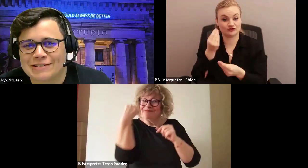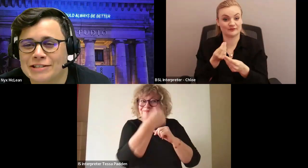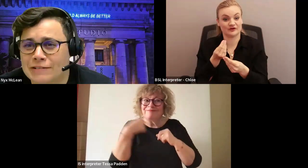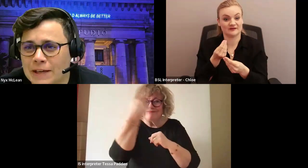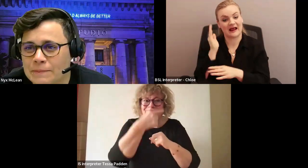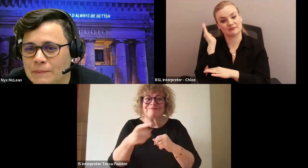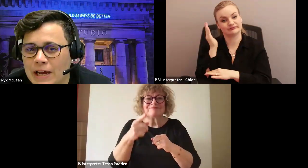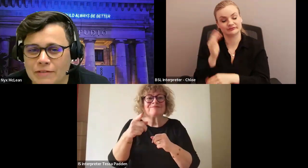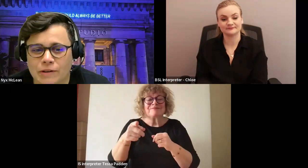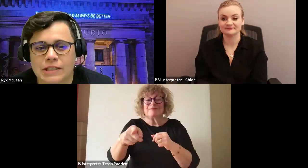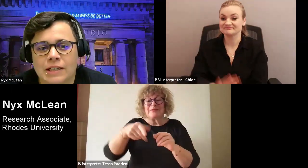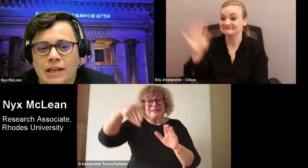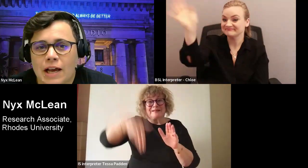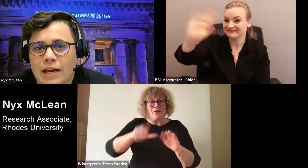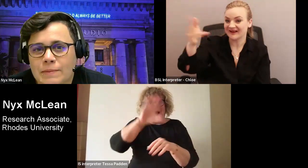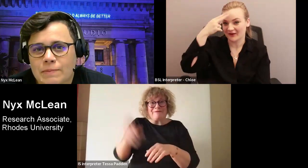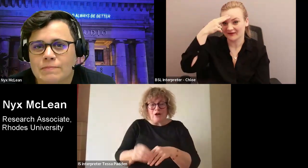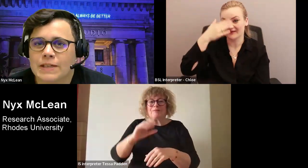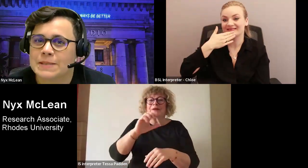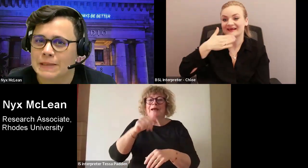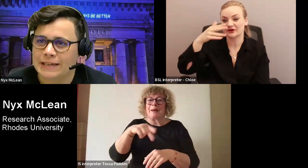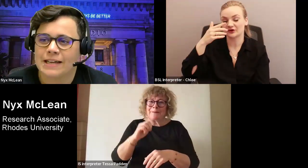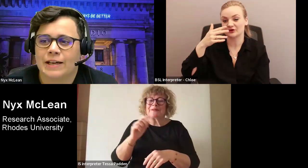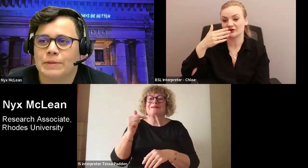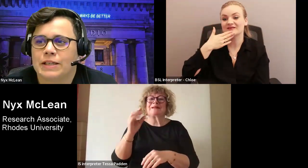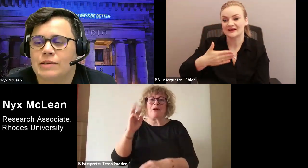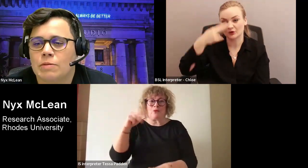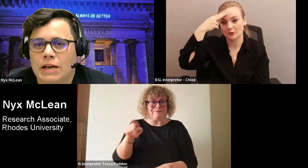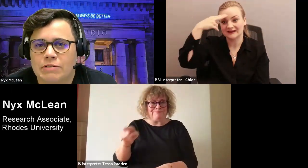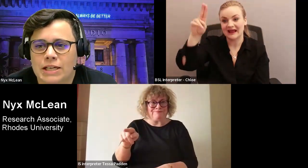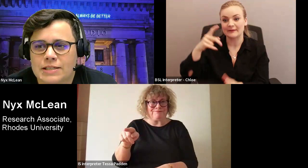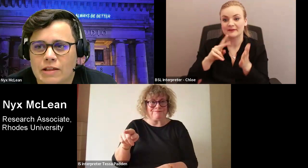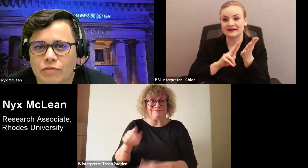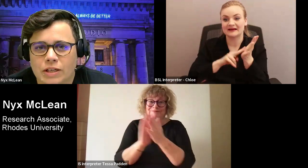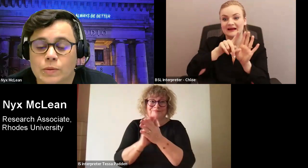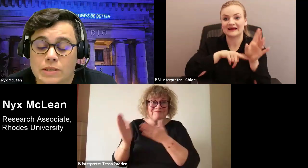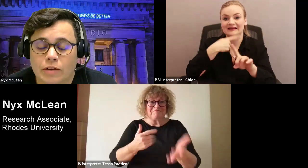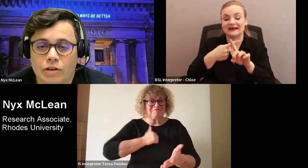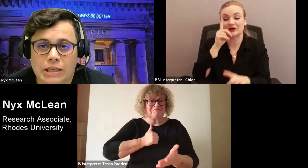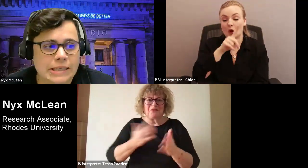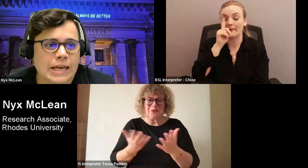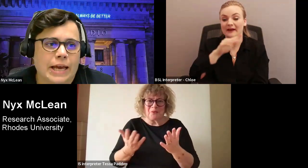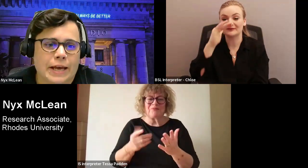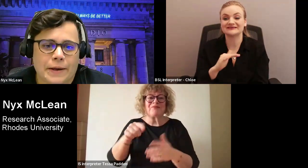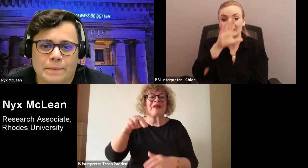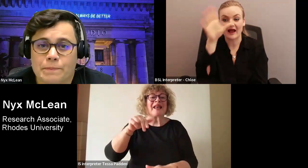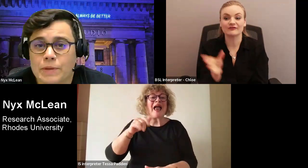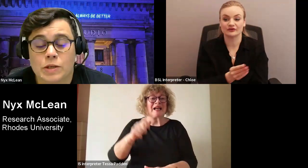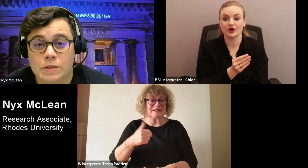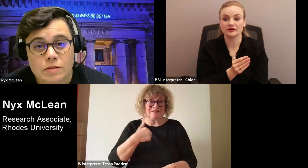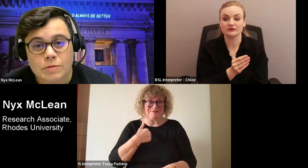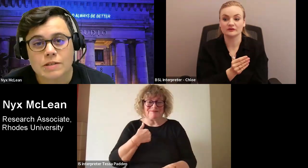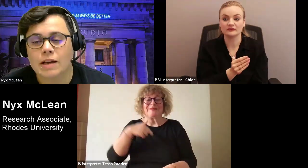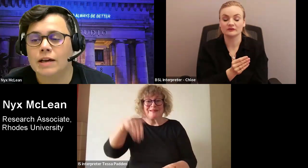right, thanks, Rachel. Hi, everyone. I'm Nix McLean. I'm a non-binary South African, queer South African.